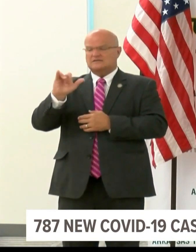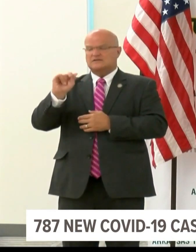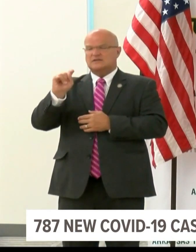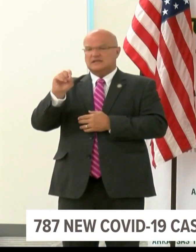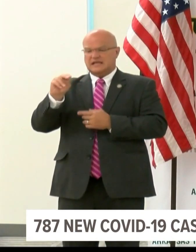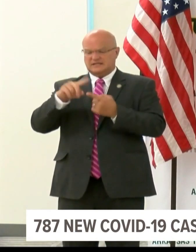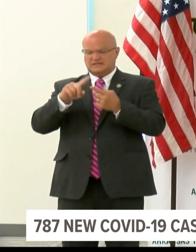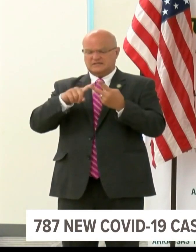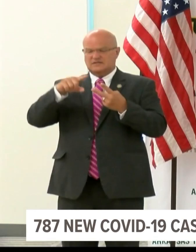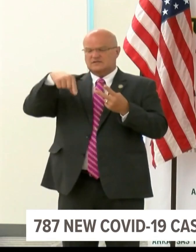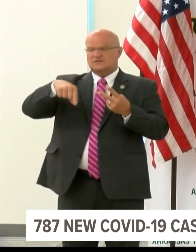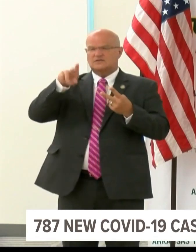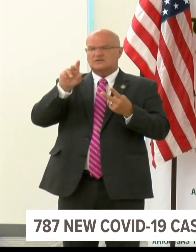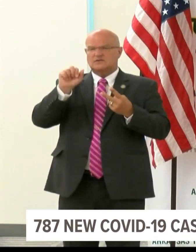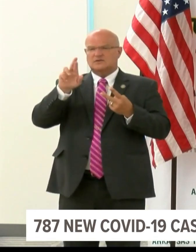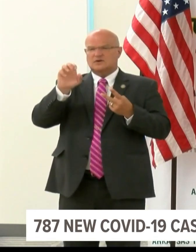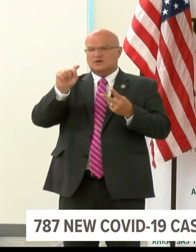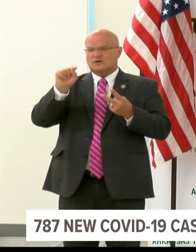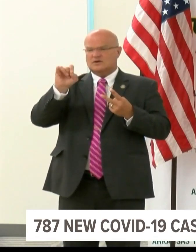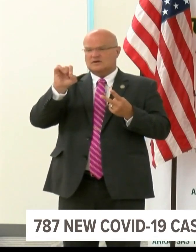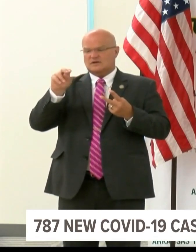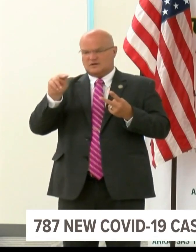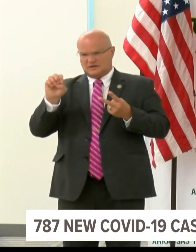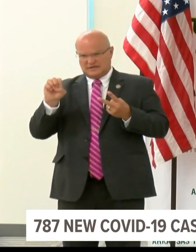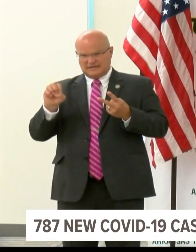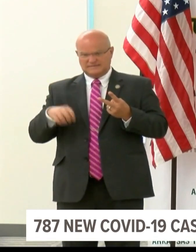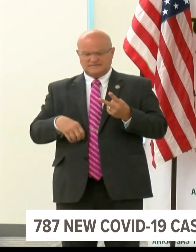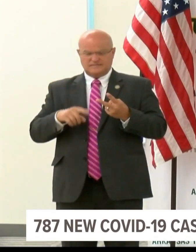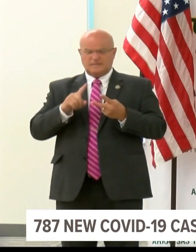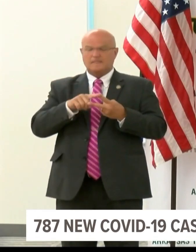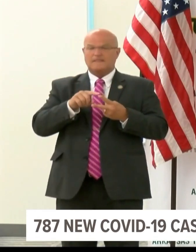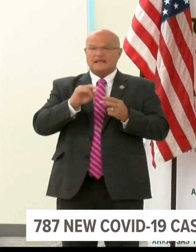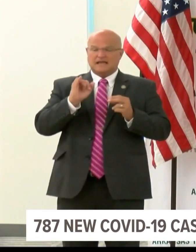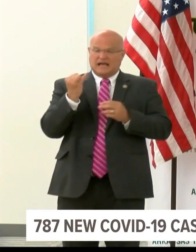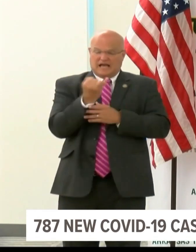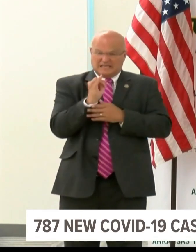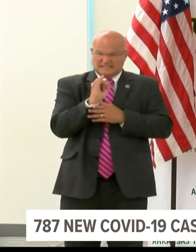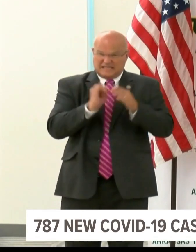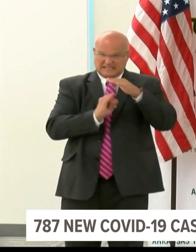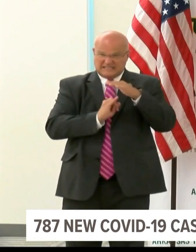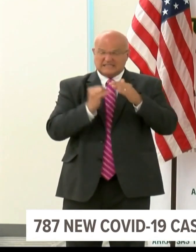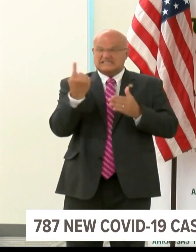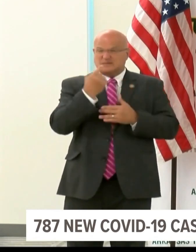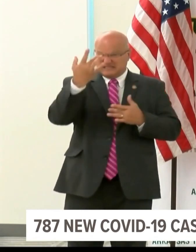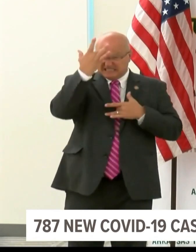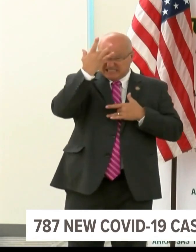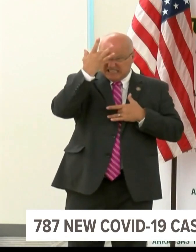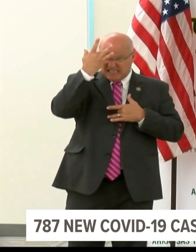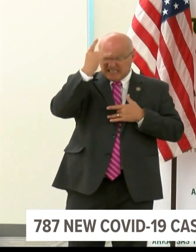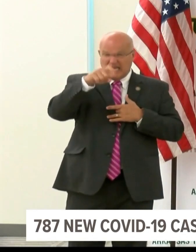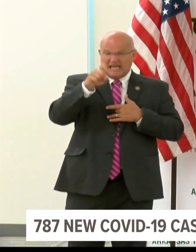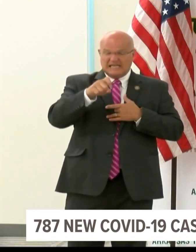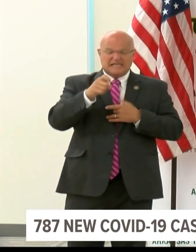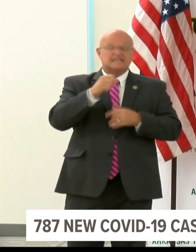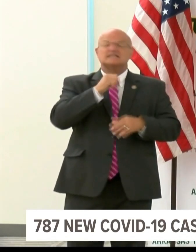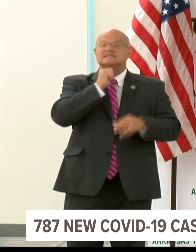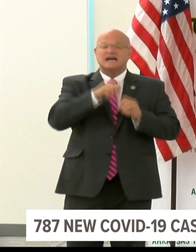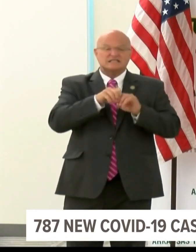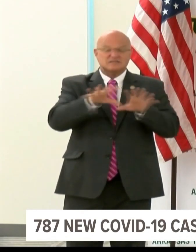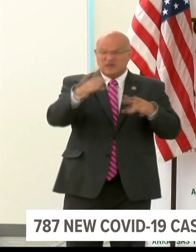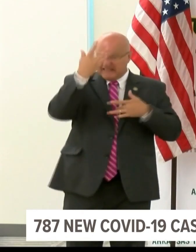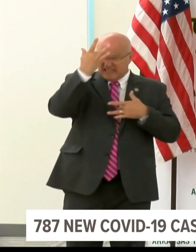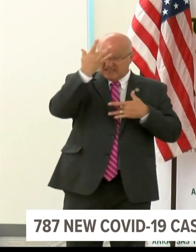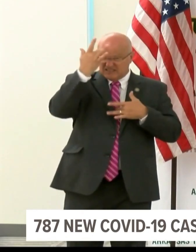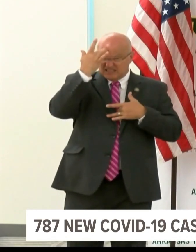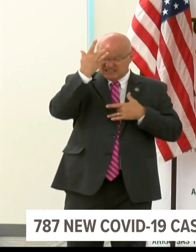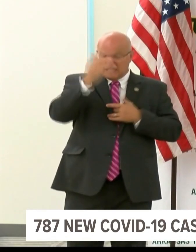quarantine. So isolation is when someone is sick and they need to keep from spreading the